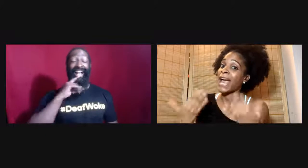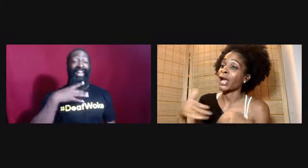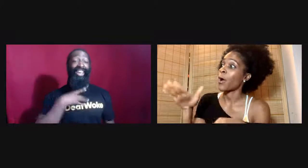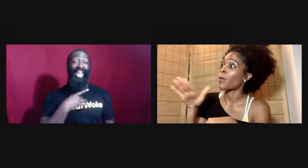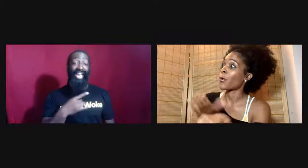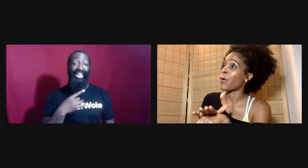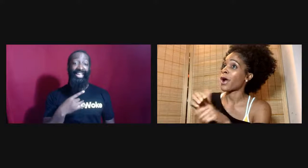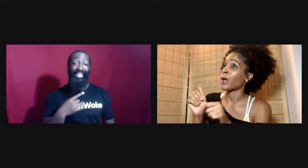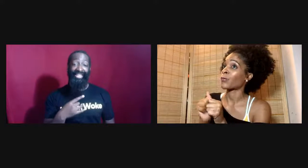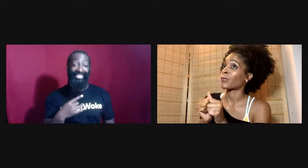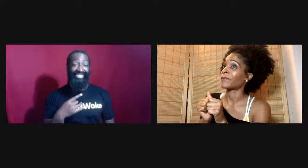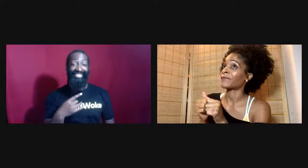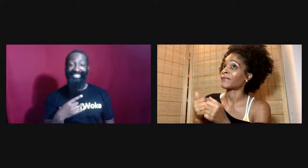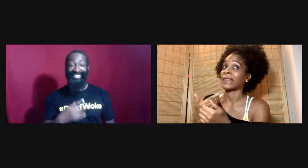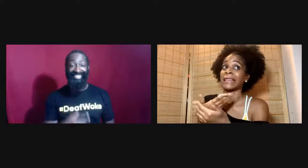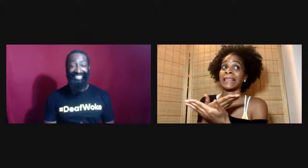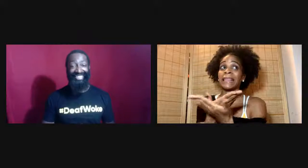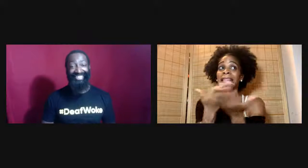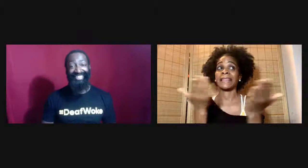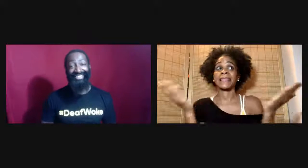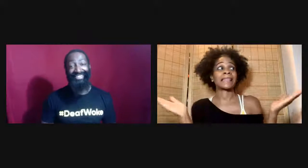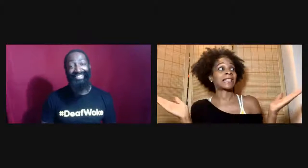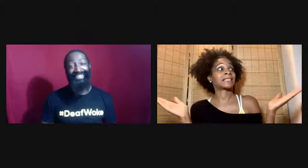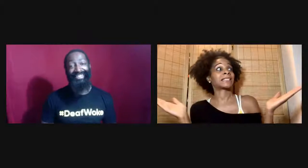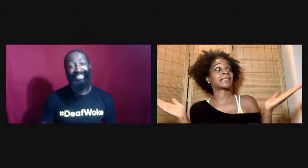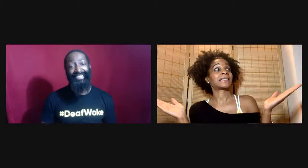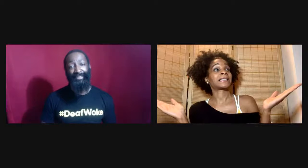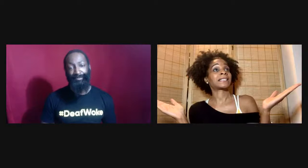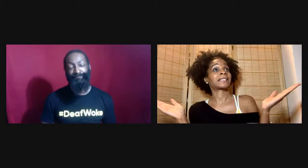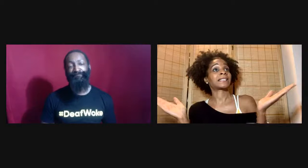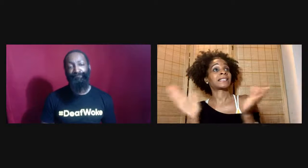And so most people don't know how.